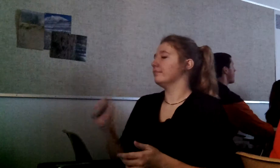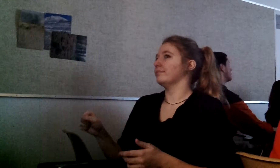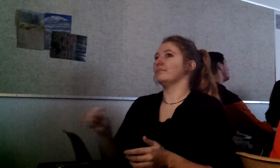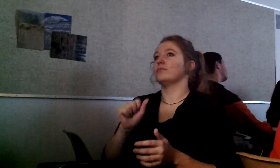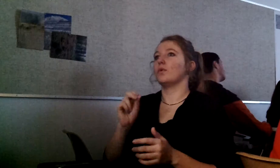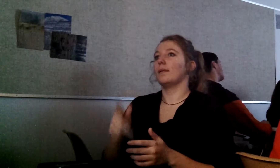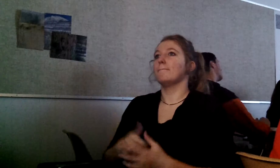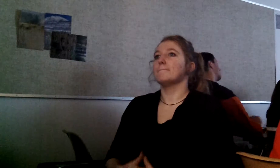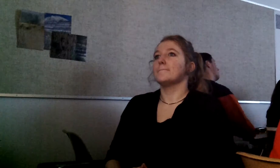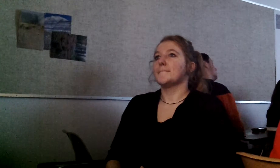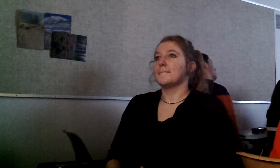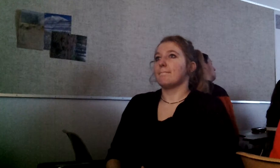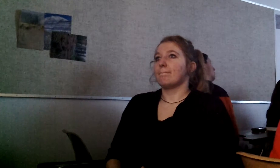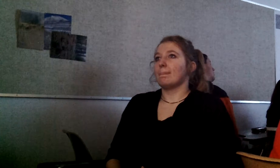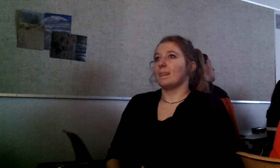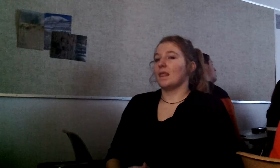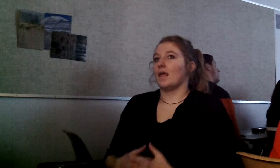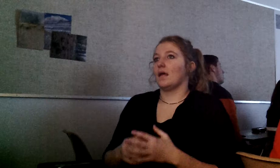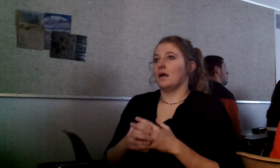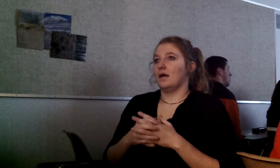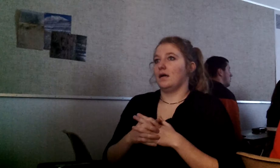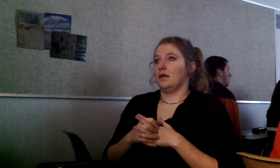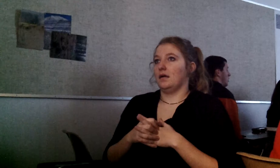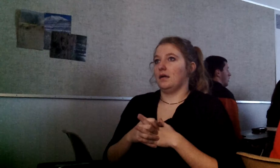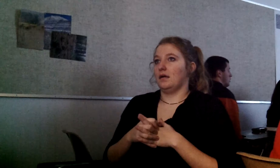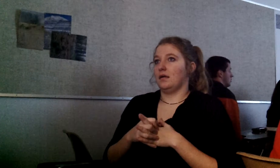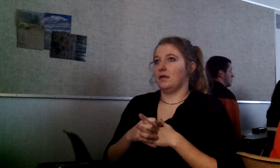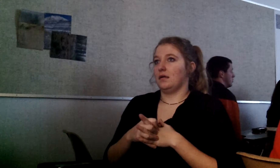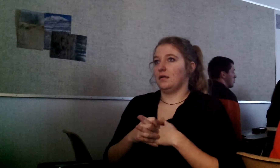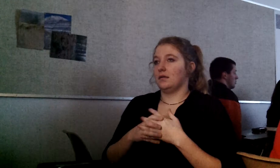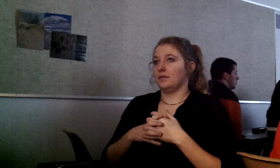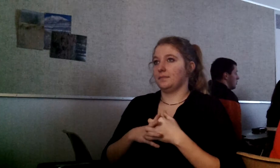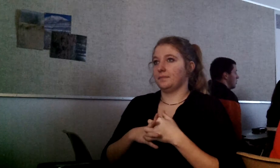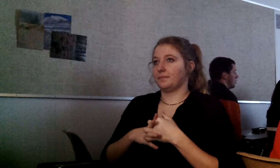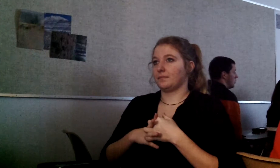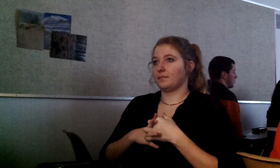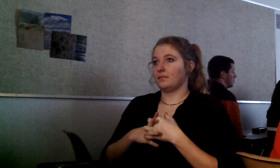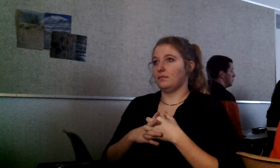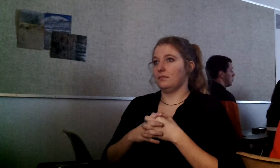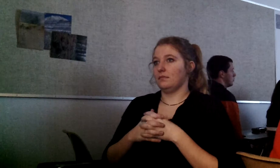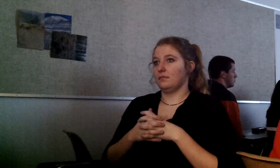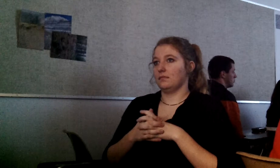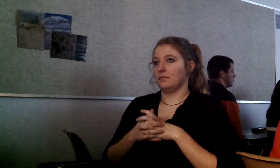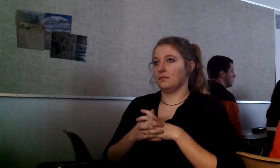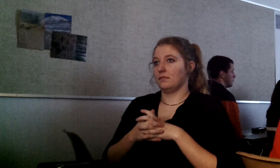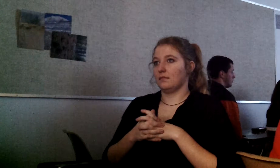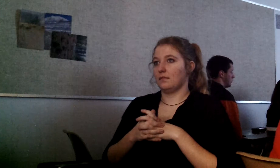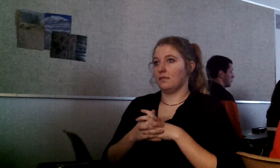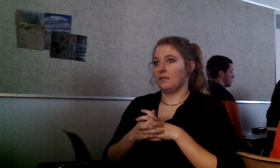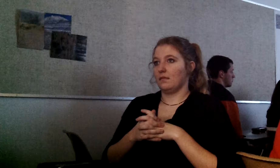the two cadherin molecules come together like this and binding. They actually, it seems seems like evidence suggests they do bind and then sort